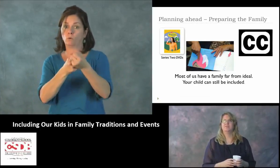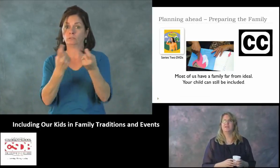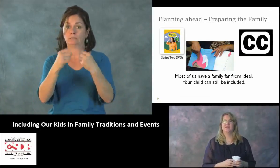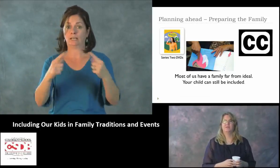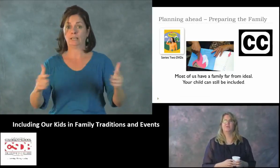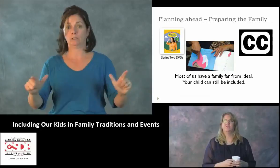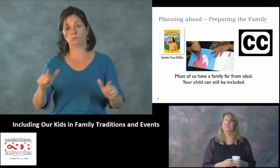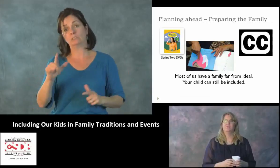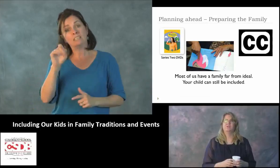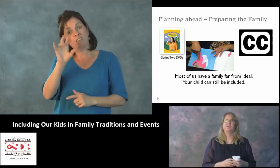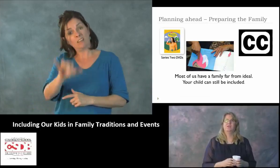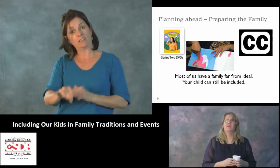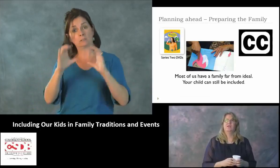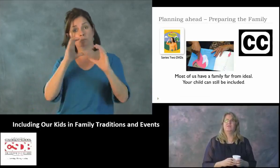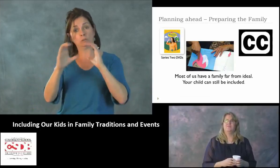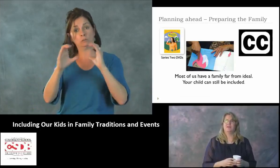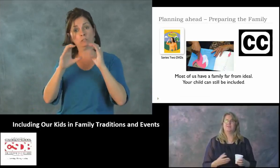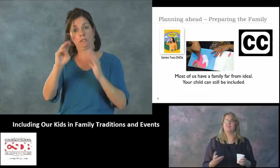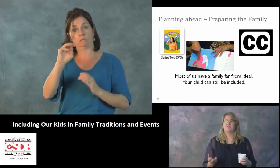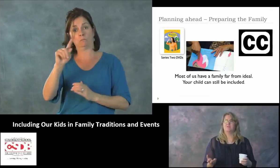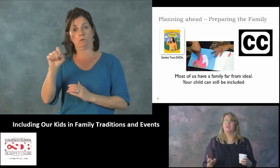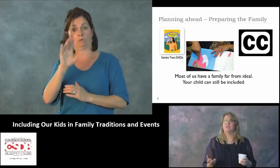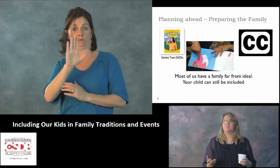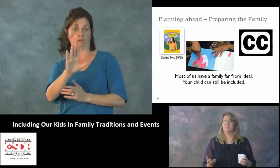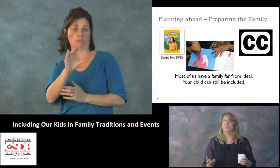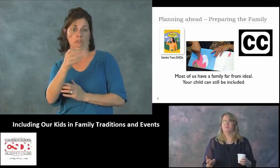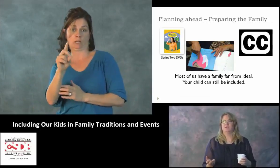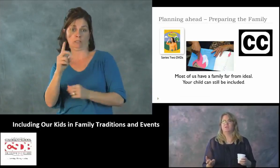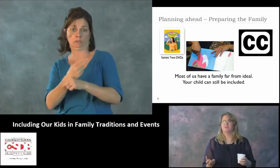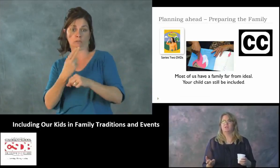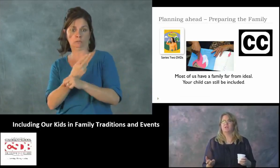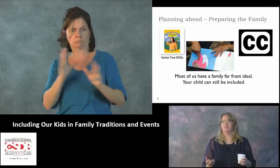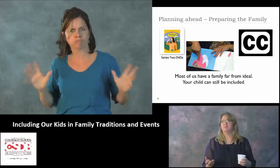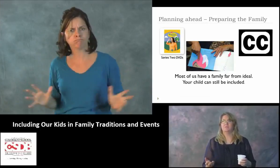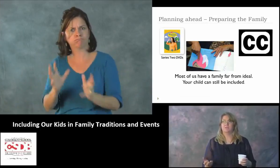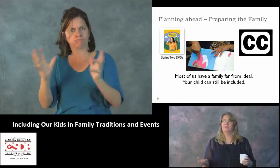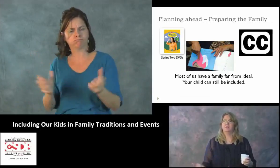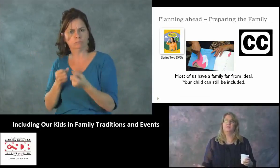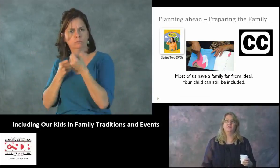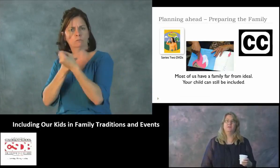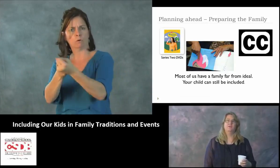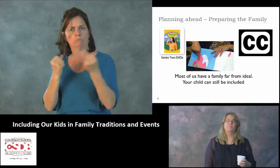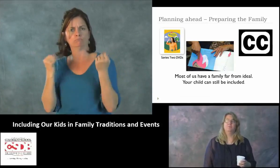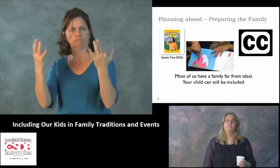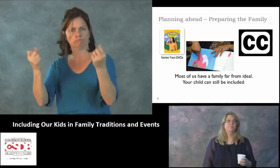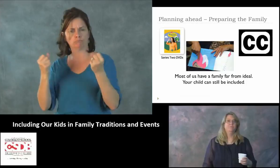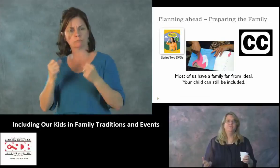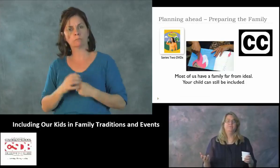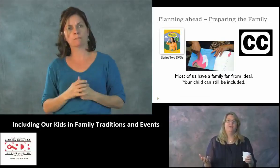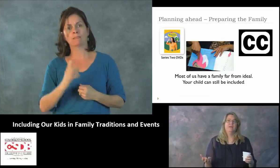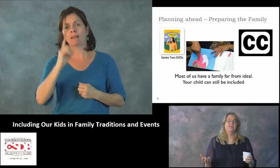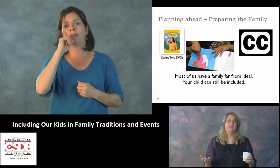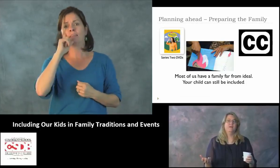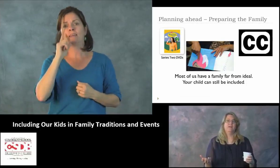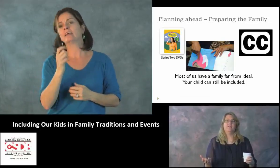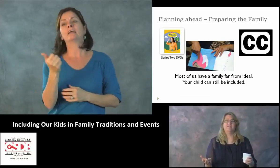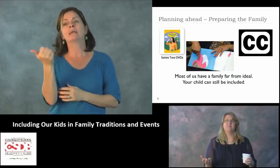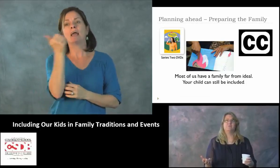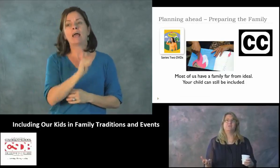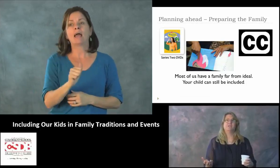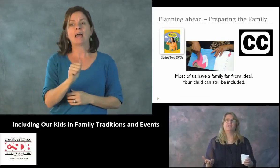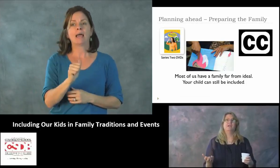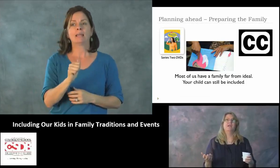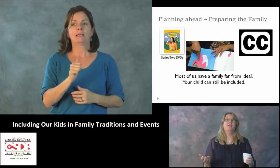support sign language if that's the communication mode that your child is using. I think our